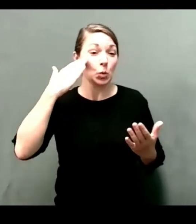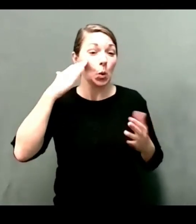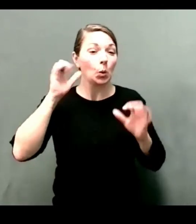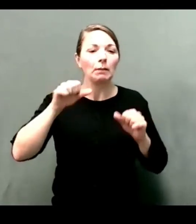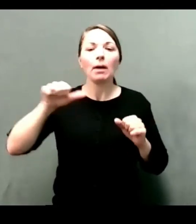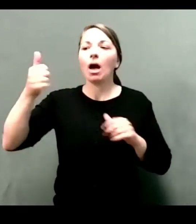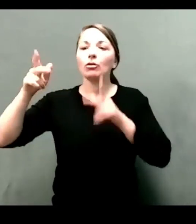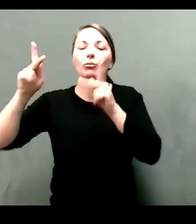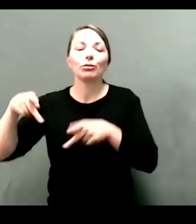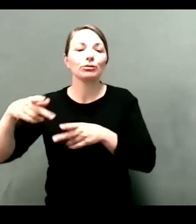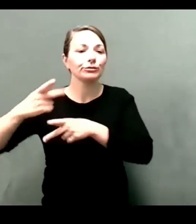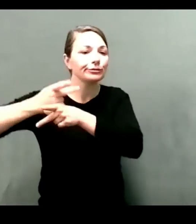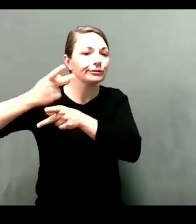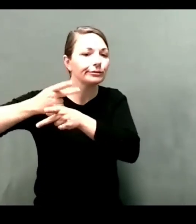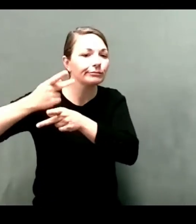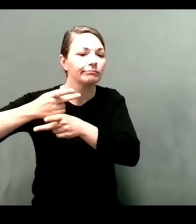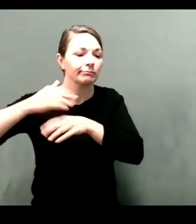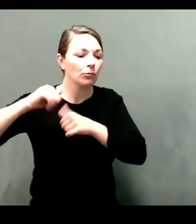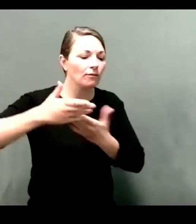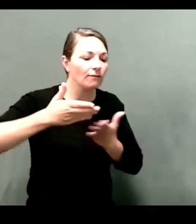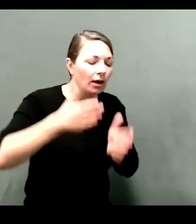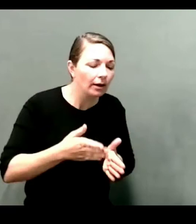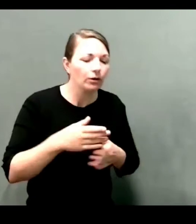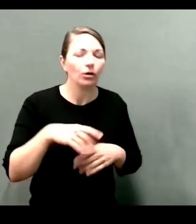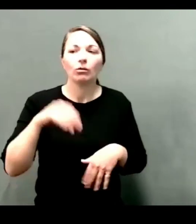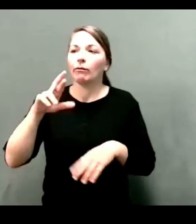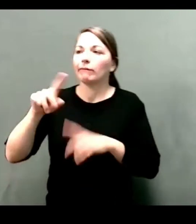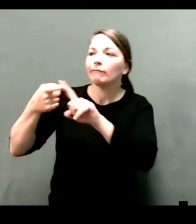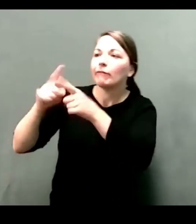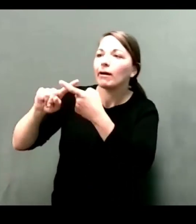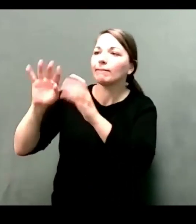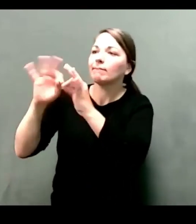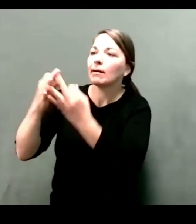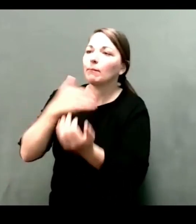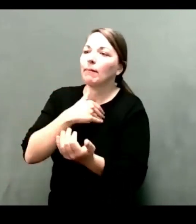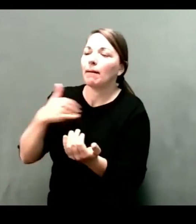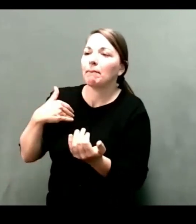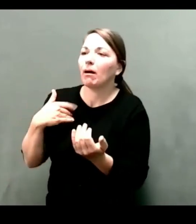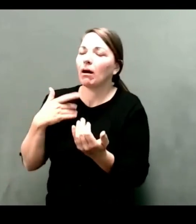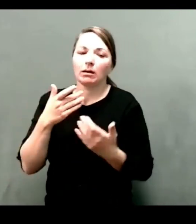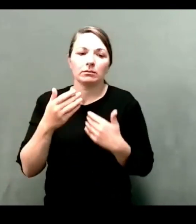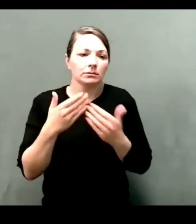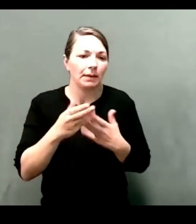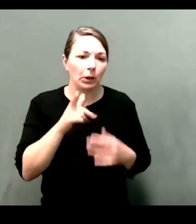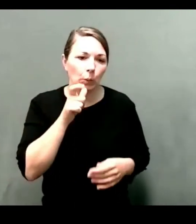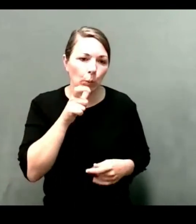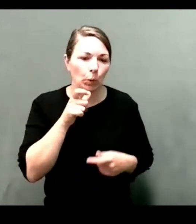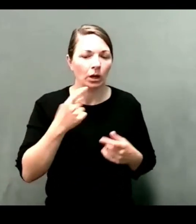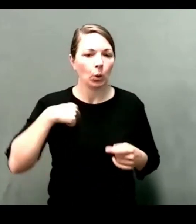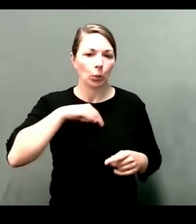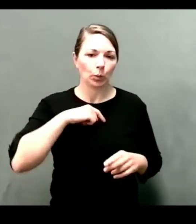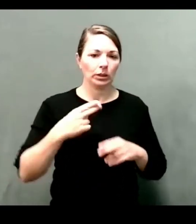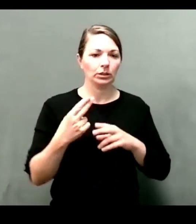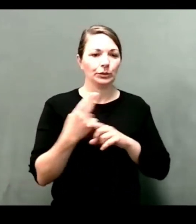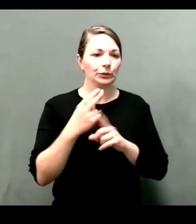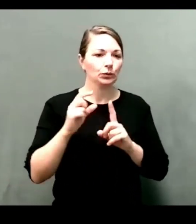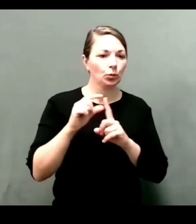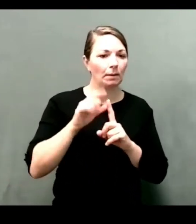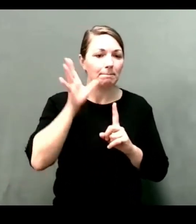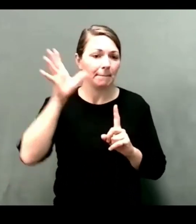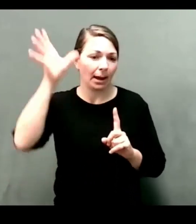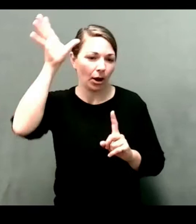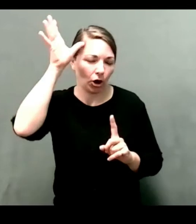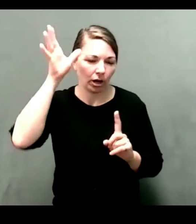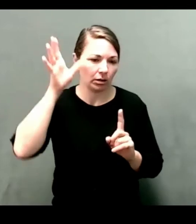an acquaintance or, someone else, whoever is the person who's caused harm. We don't have to stick with the frame of the parent, especially if that doesn't